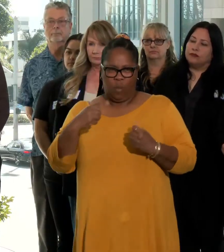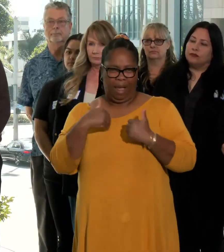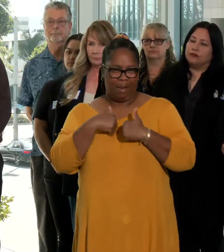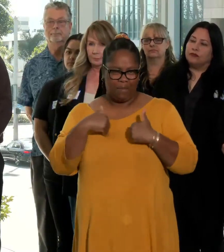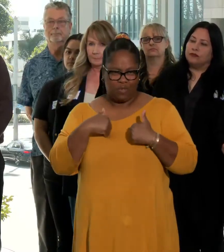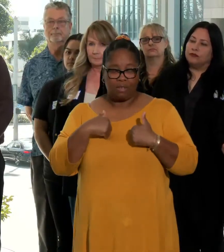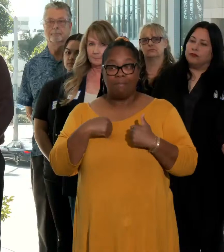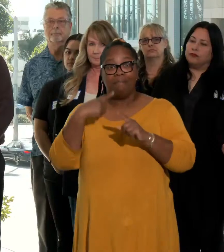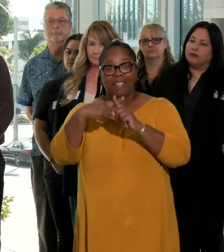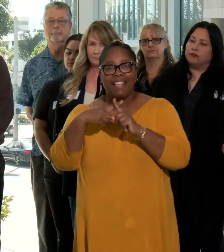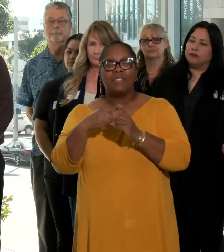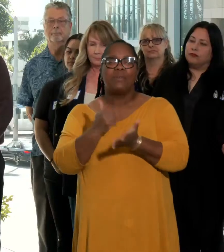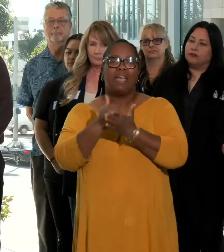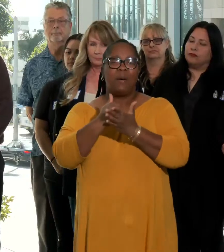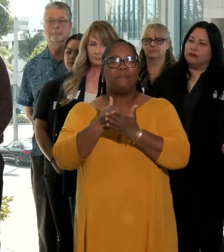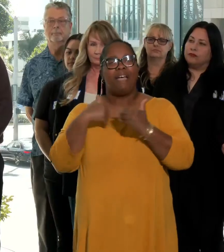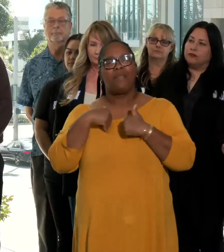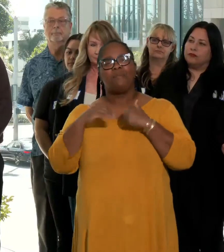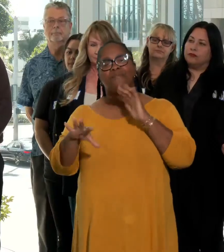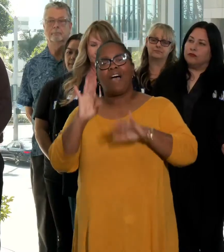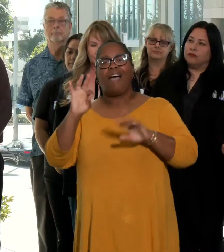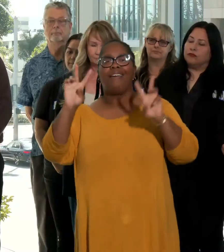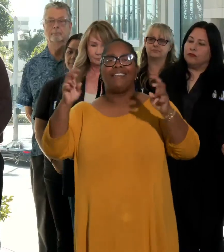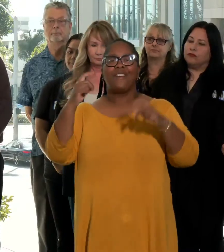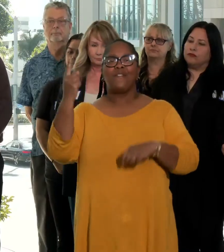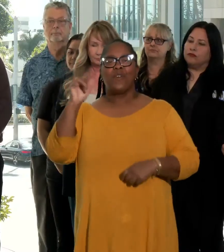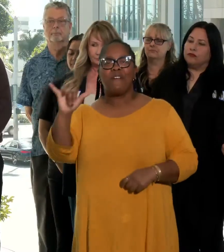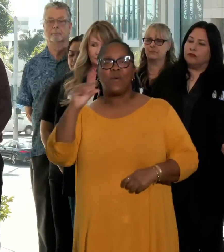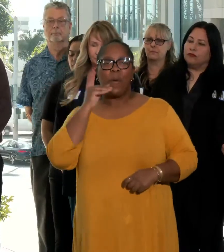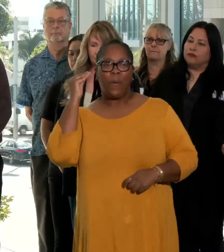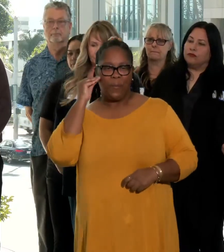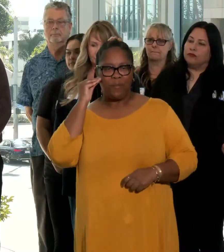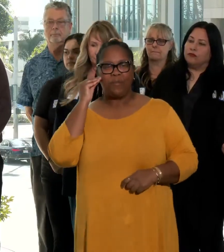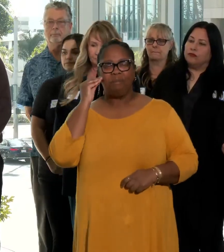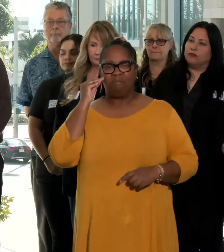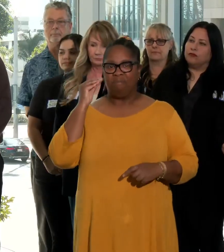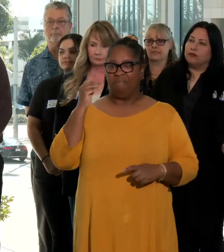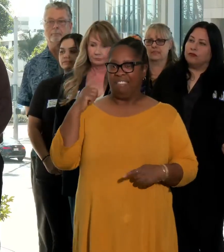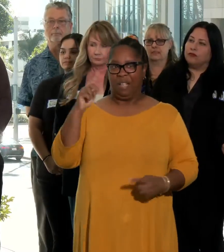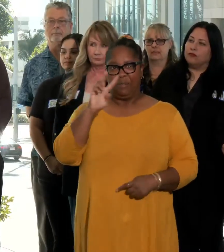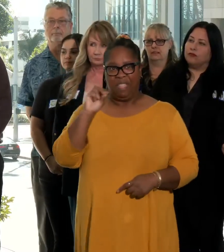home. In 2024, we facilitated positive outcomes for